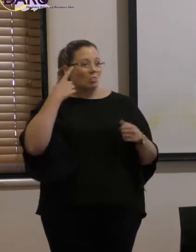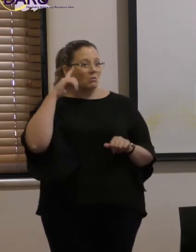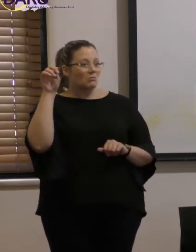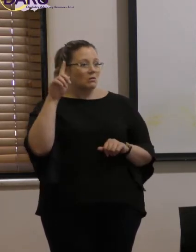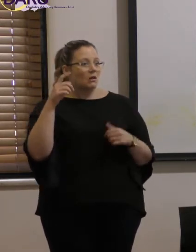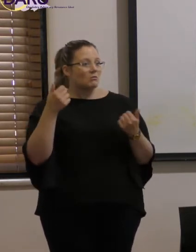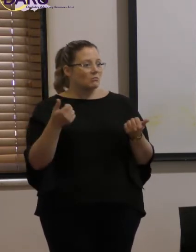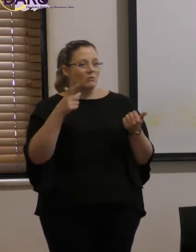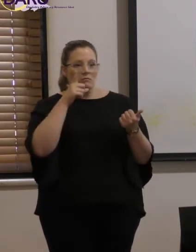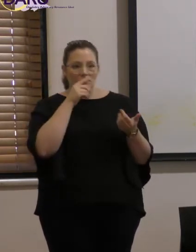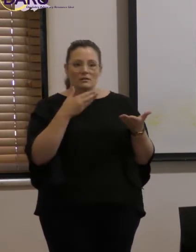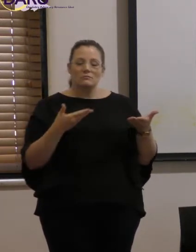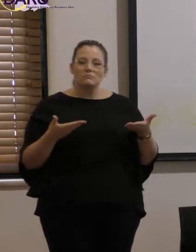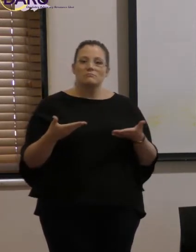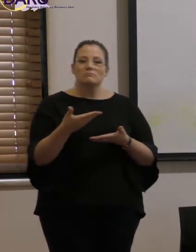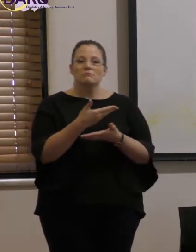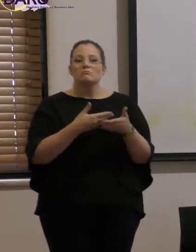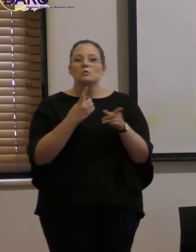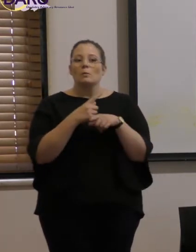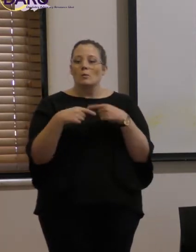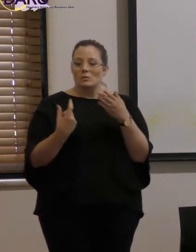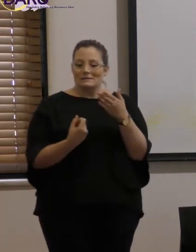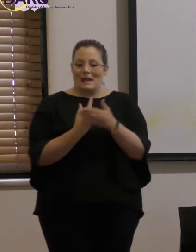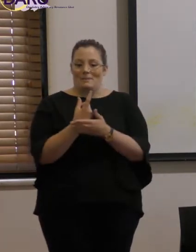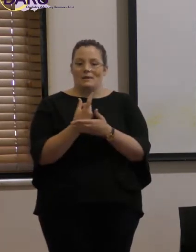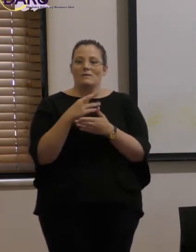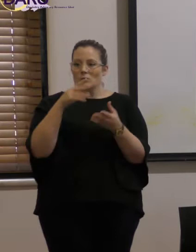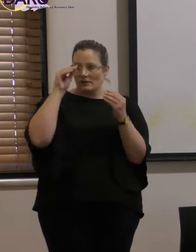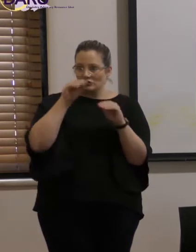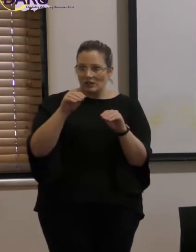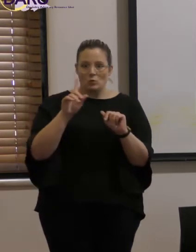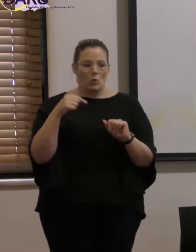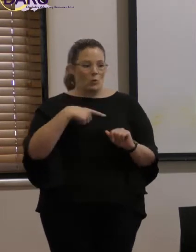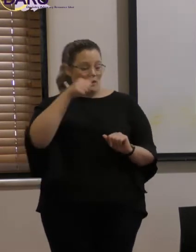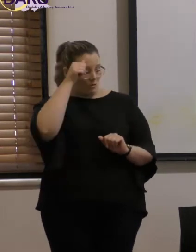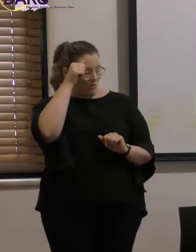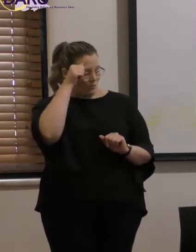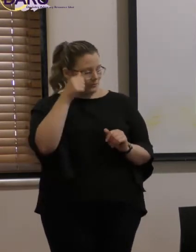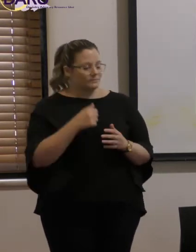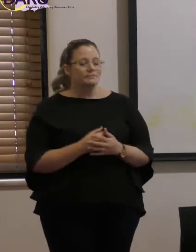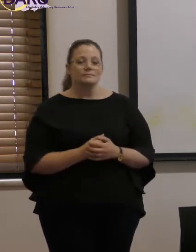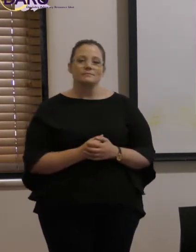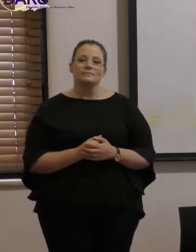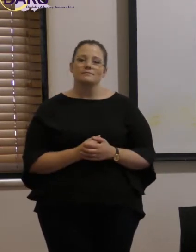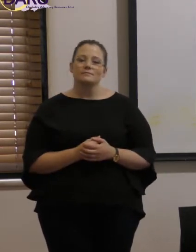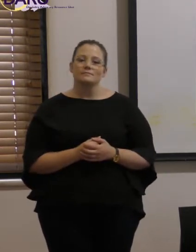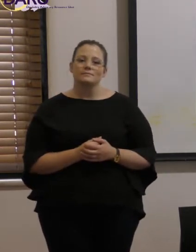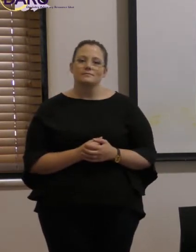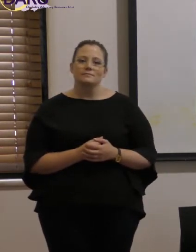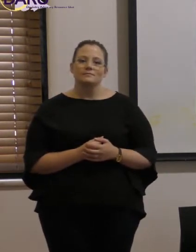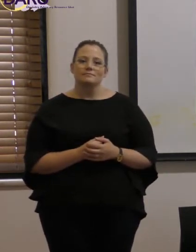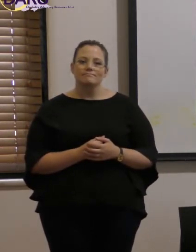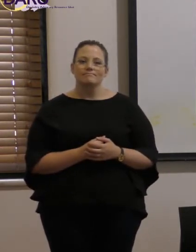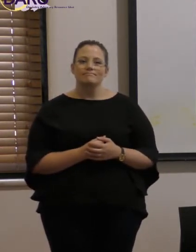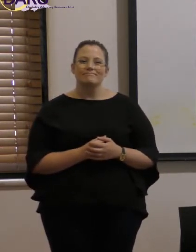what is actually happening in relation to education and what we do know. From from the start, I'd say that there is